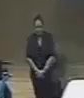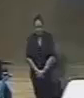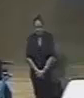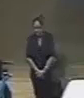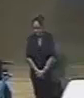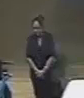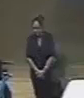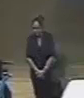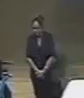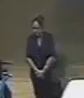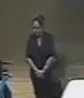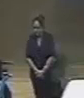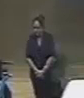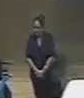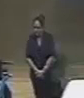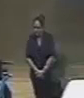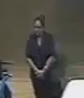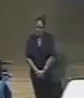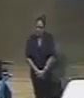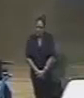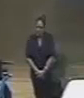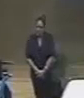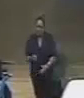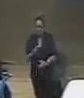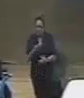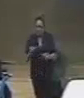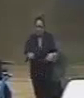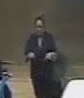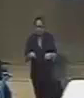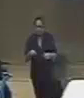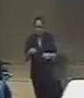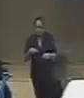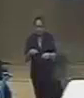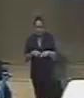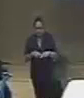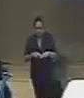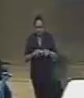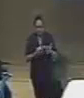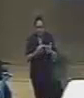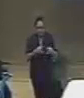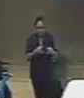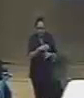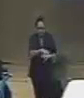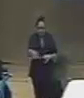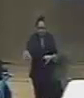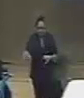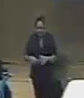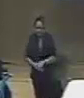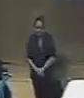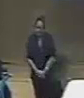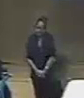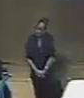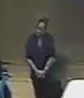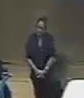So, you're here in Suva, Fiji, you're present in all the islands and things like that. You can